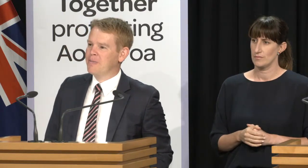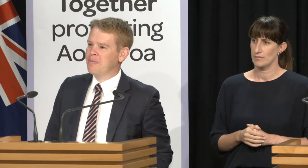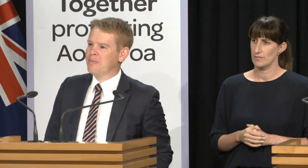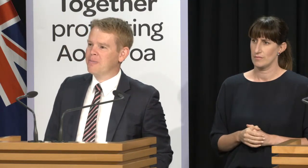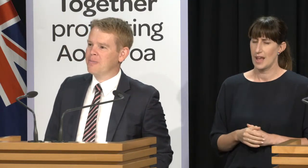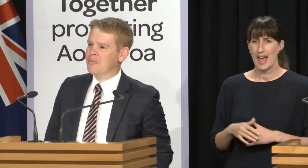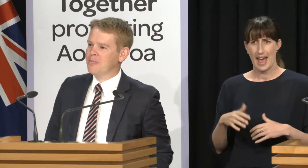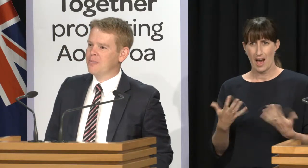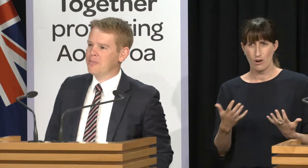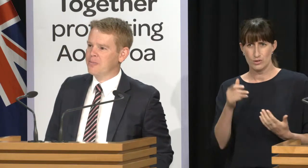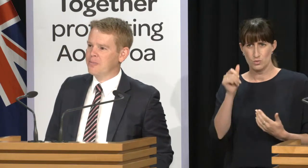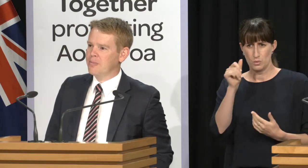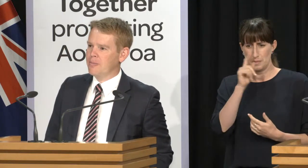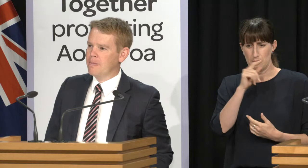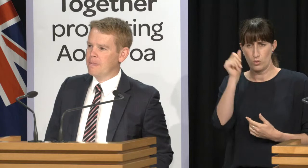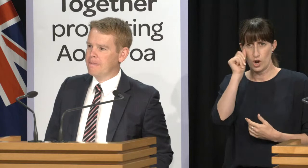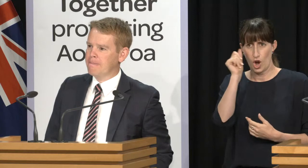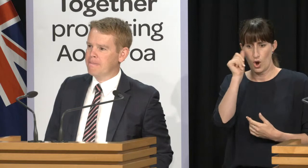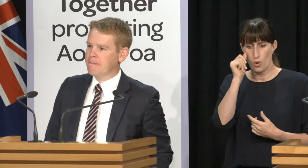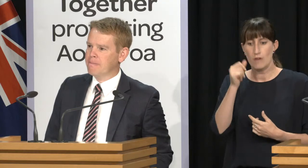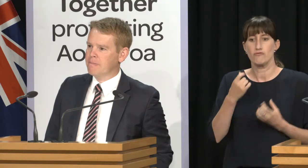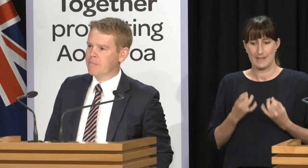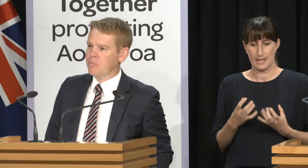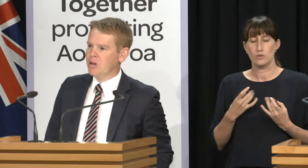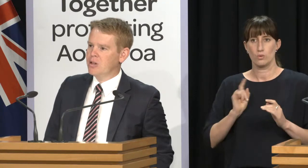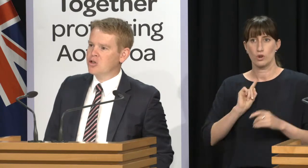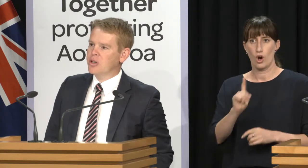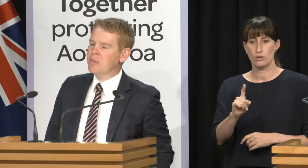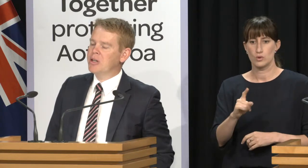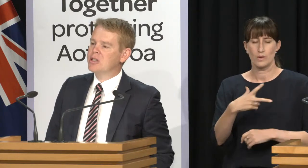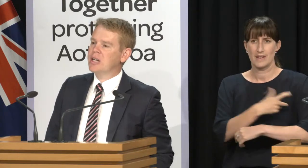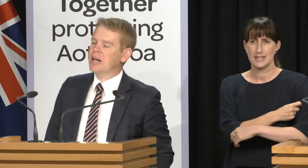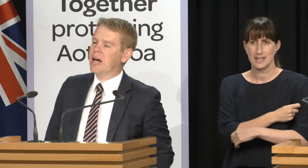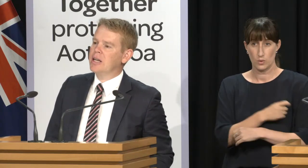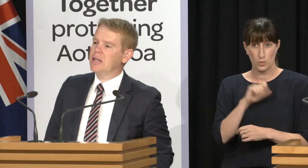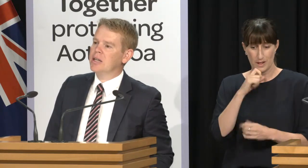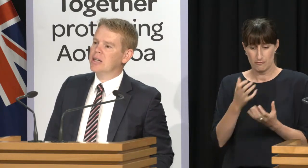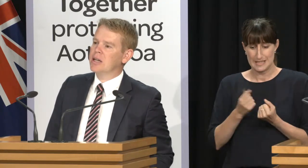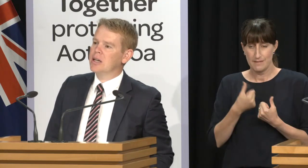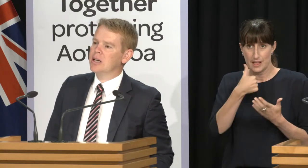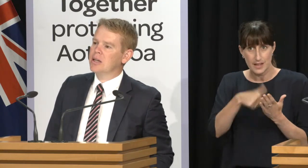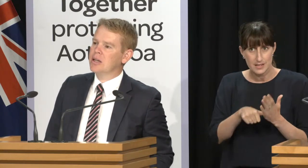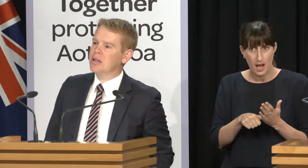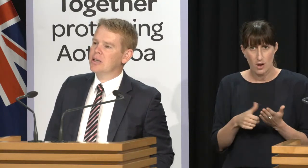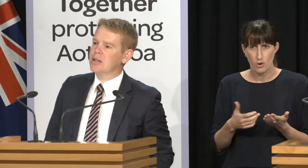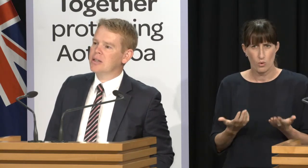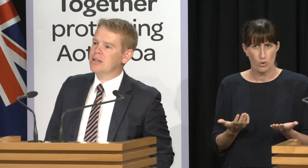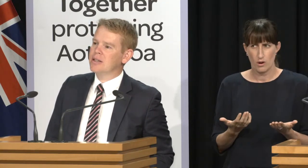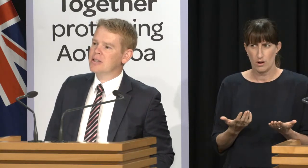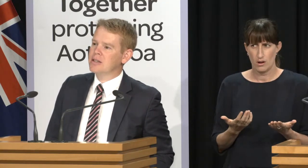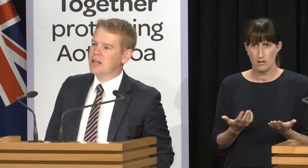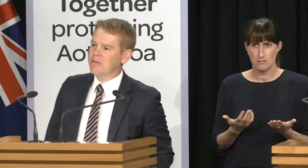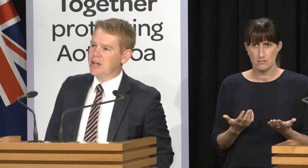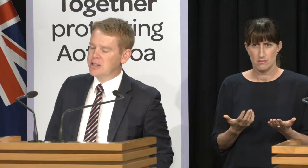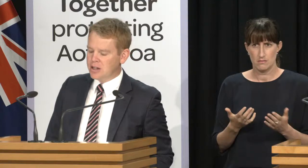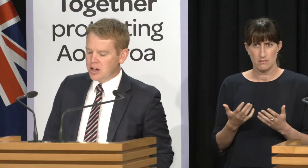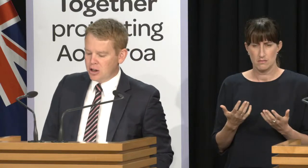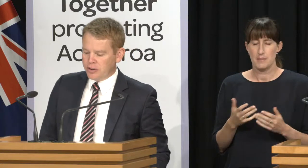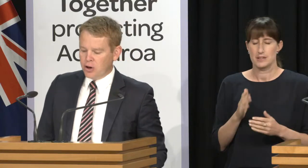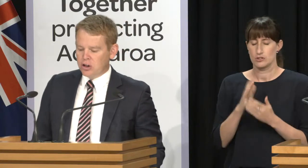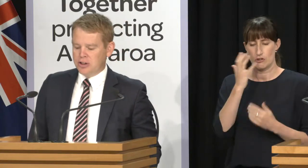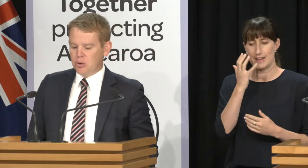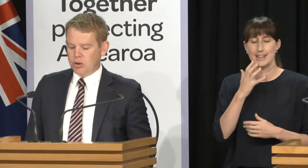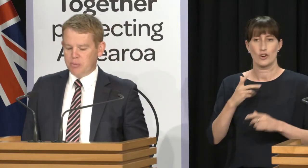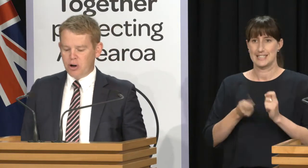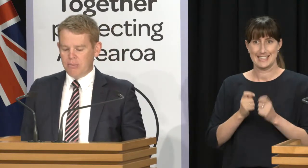test. Are they going to be sent out letters on how is this online tool going to work? Sorry, you mean to get a... So, sorry, to get a vaccine. To get a vaccine.